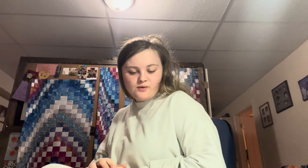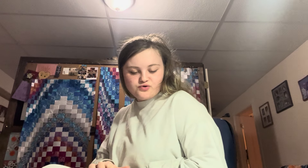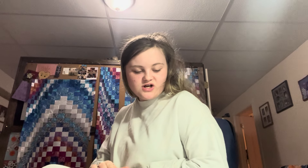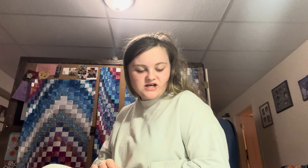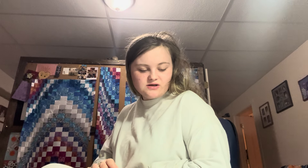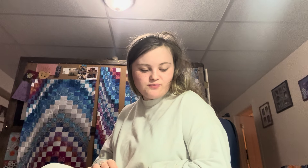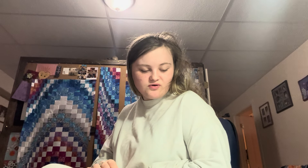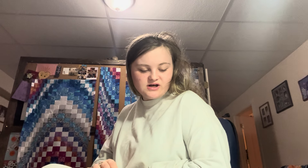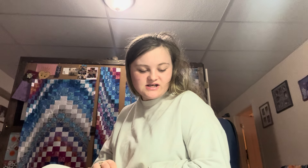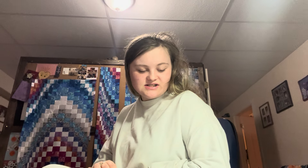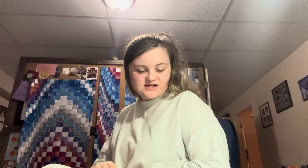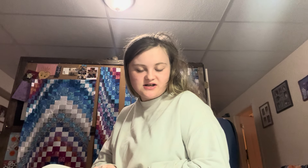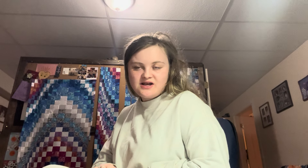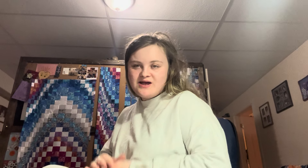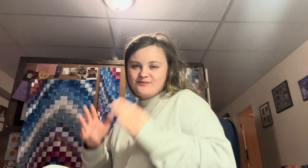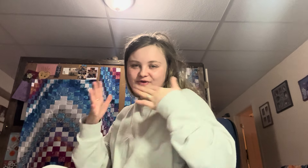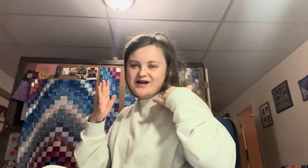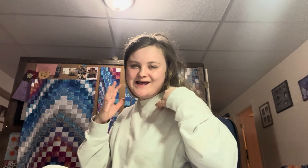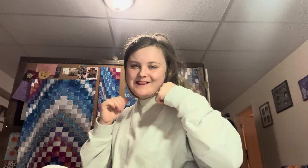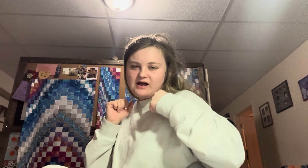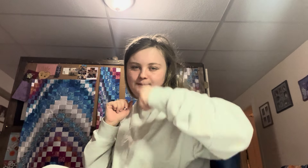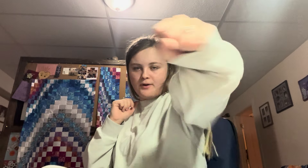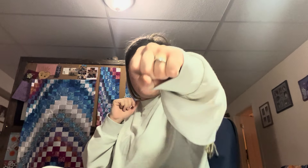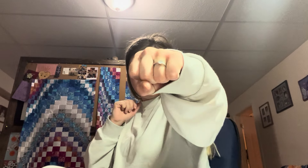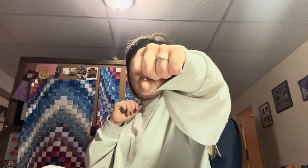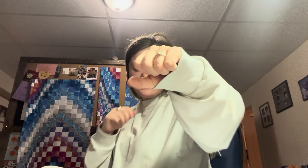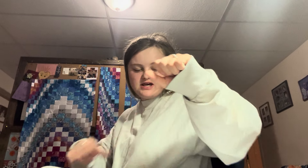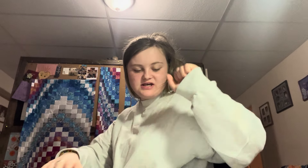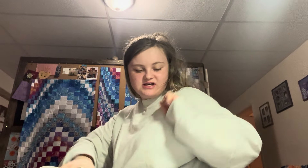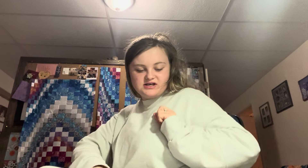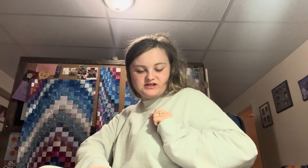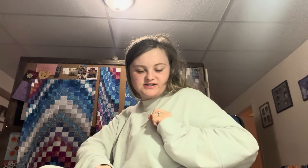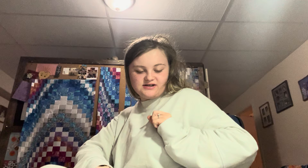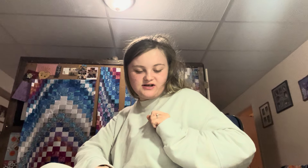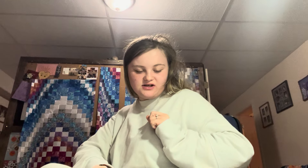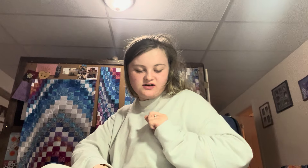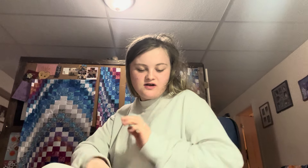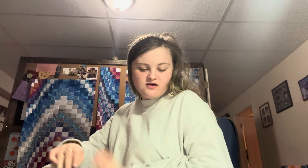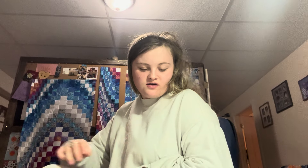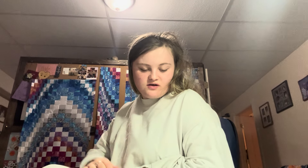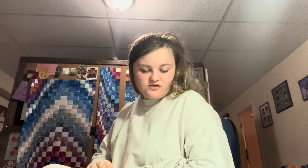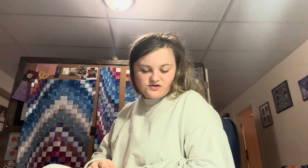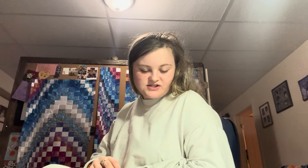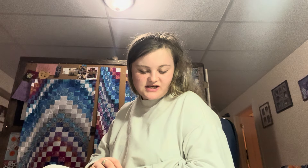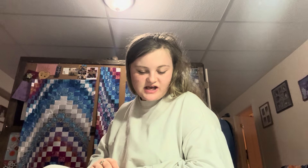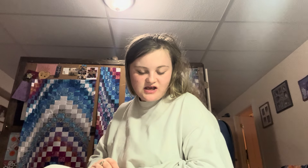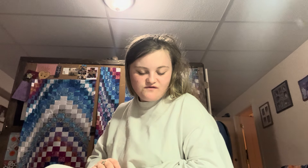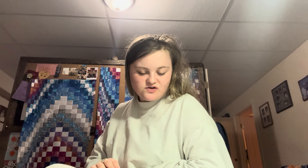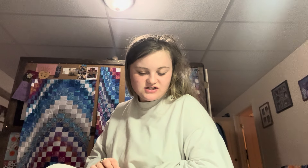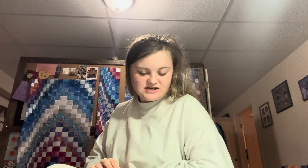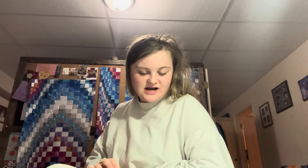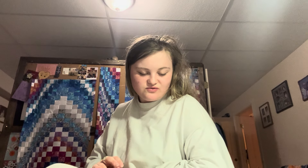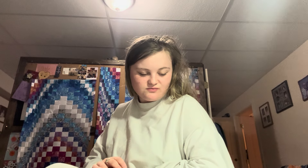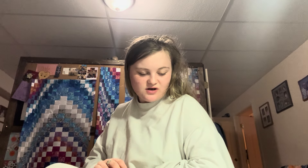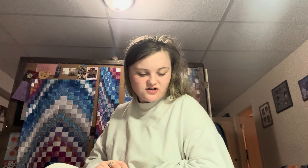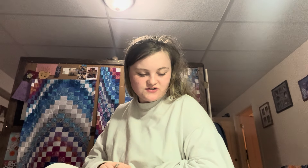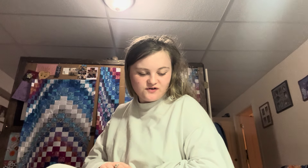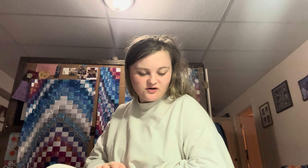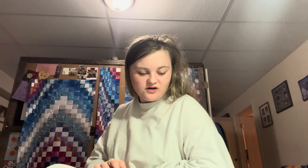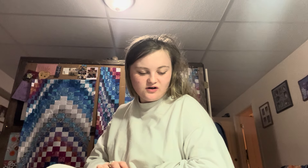Pretty and poison, pretty like poison. You'll save your snide remarks for